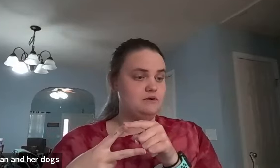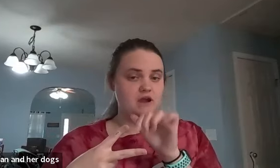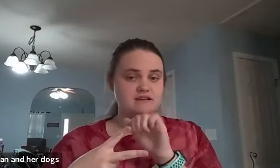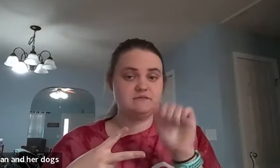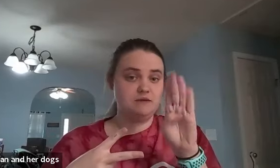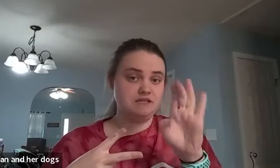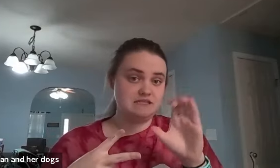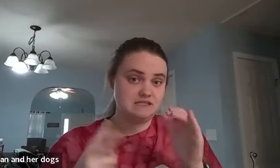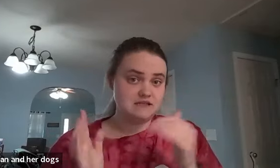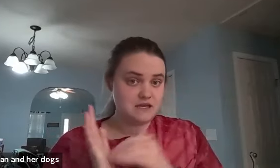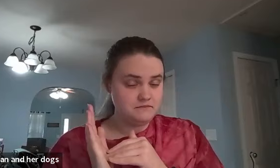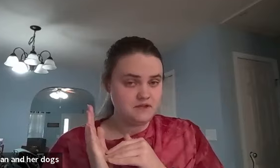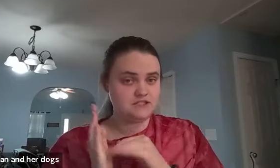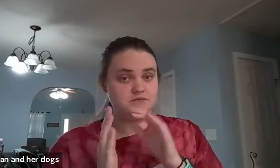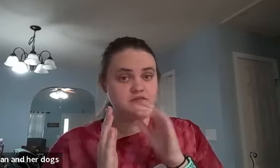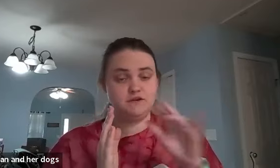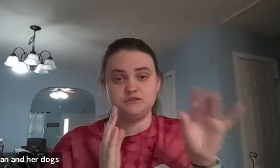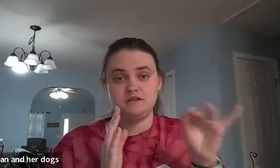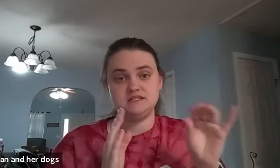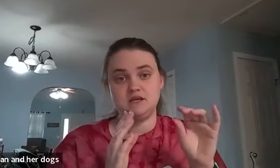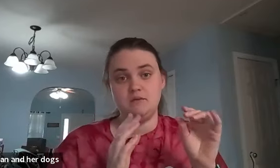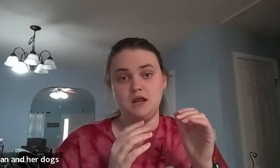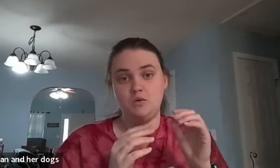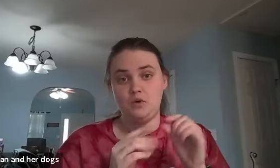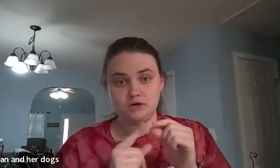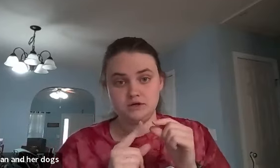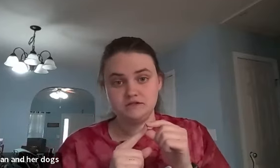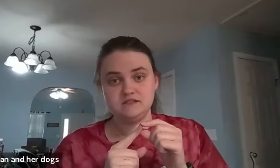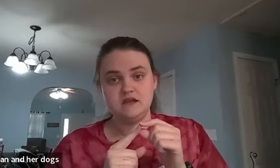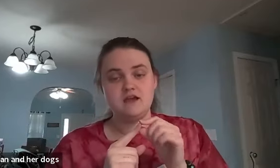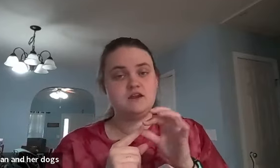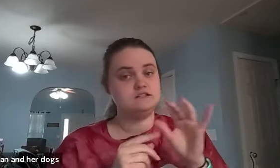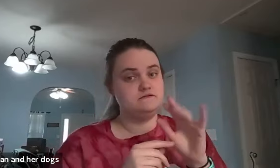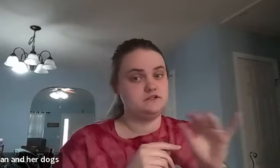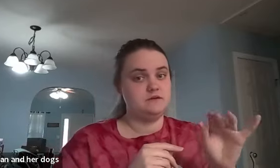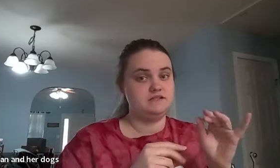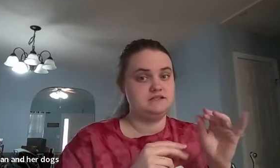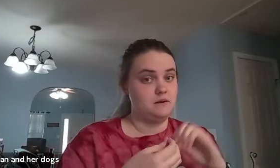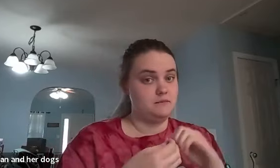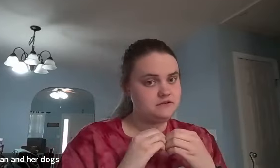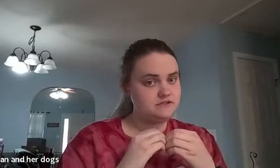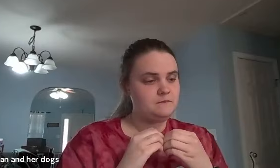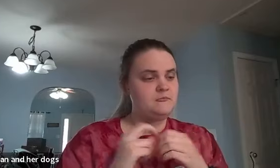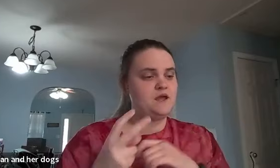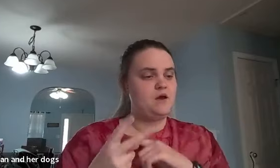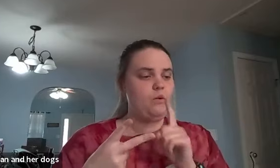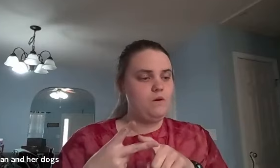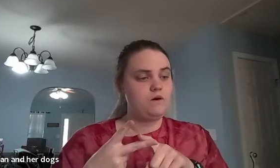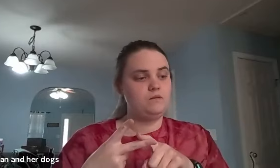We can practice some ABCs again, like just me finger spelling some words and then also finger spelling some numbers. Or we